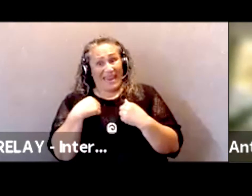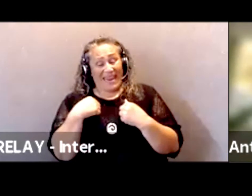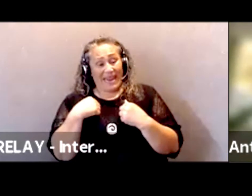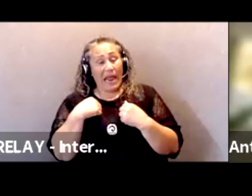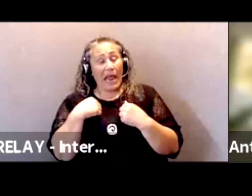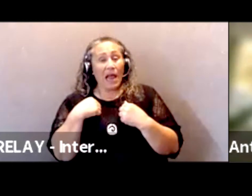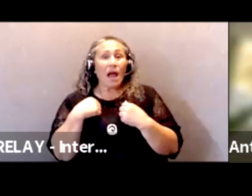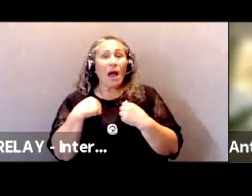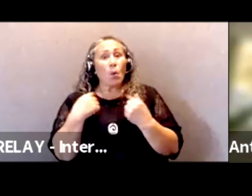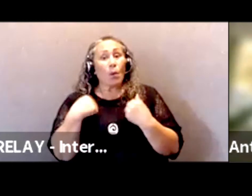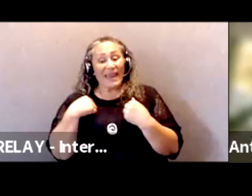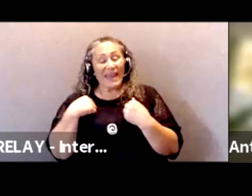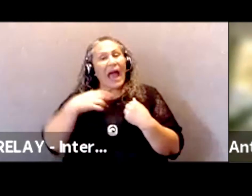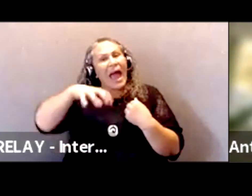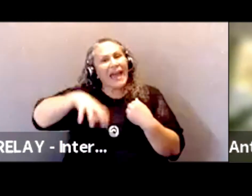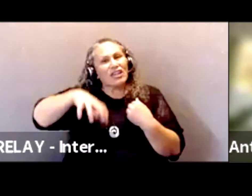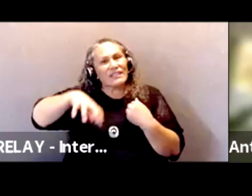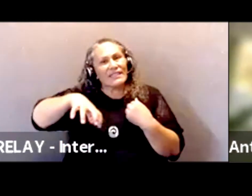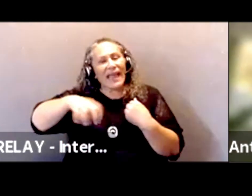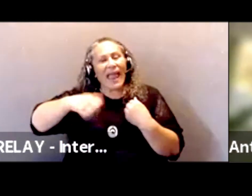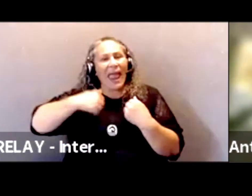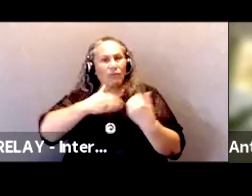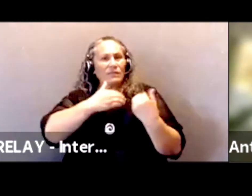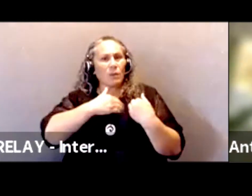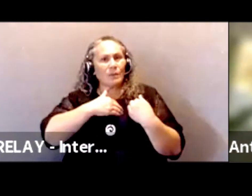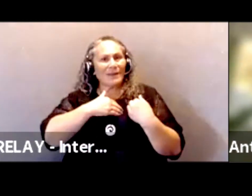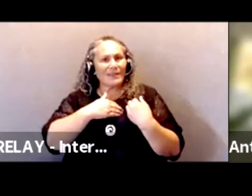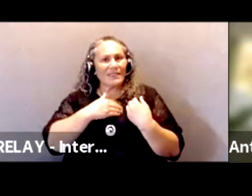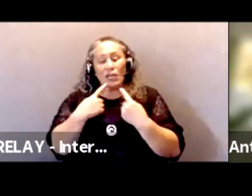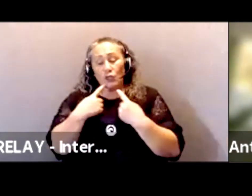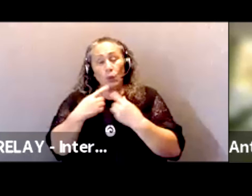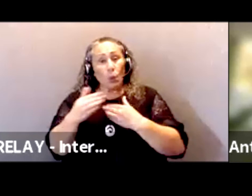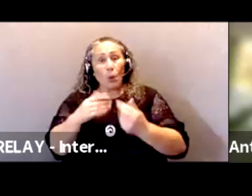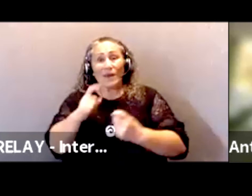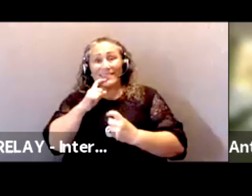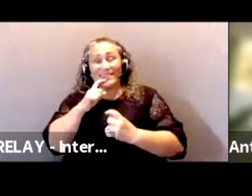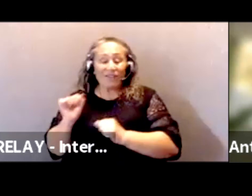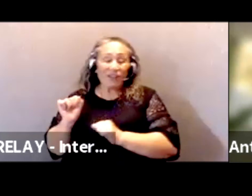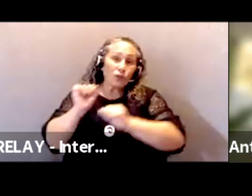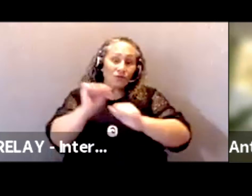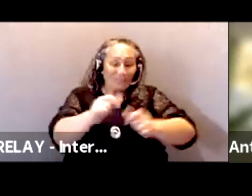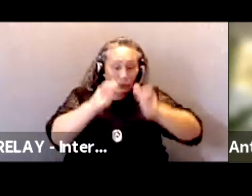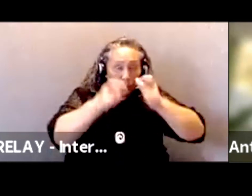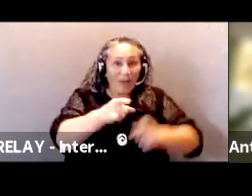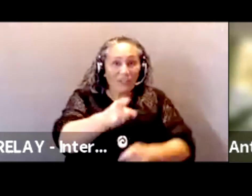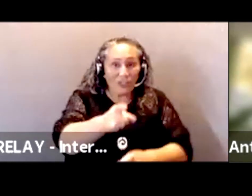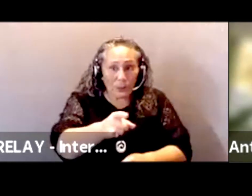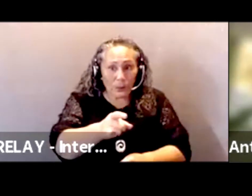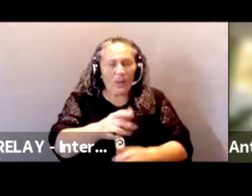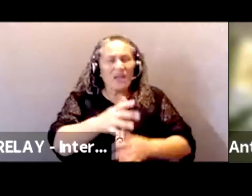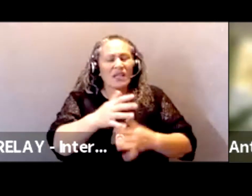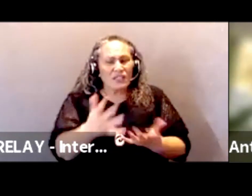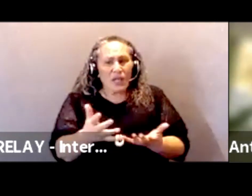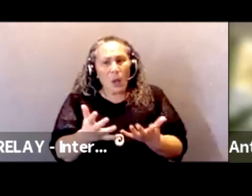agency who send caregivers out can have that discussion with our staff. So I don't think you have